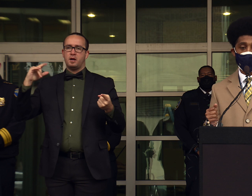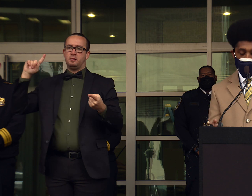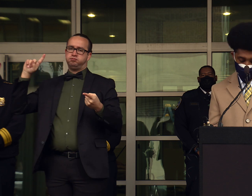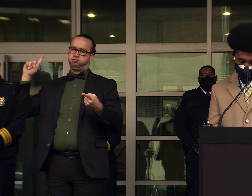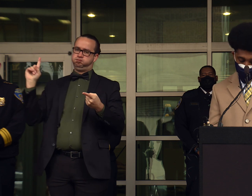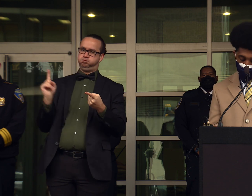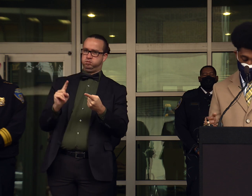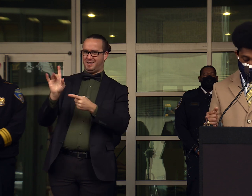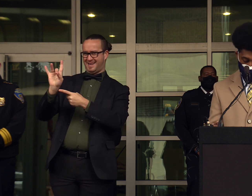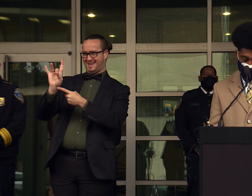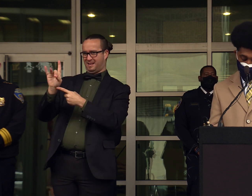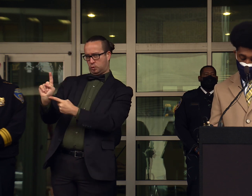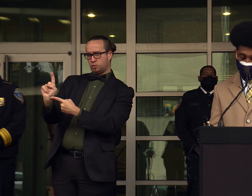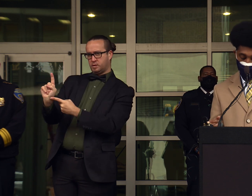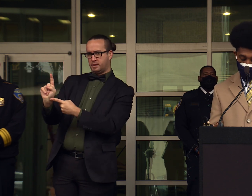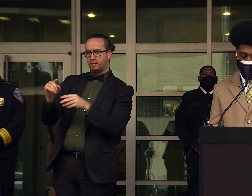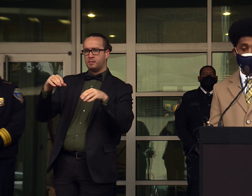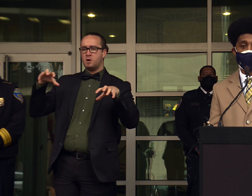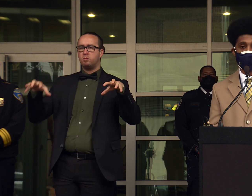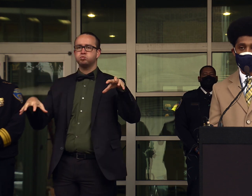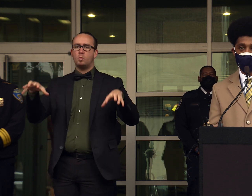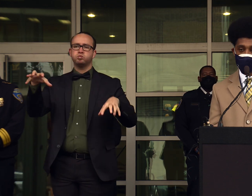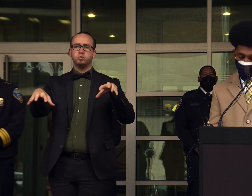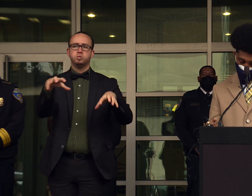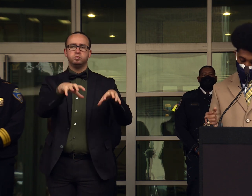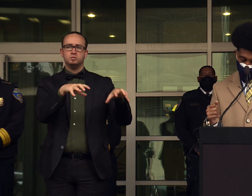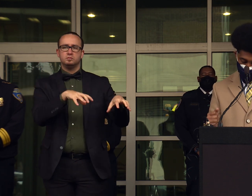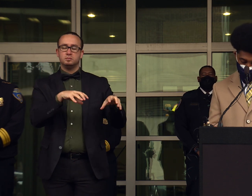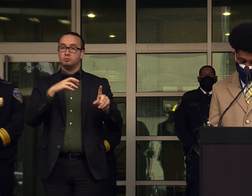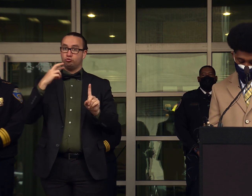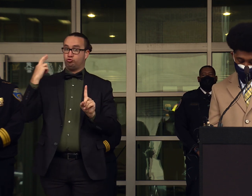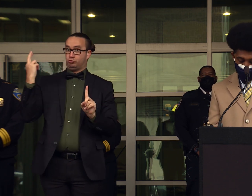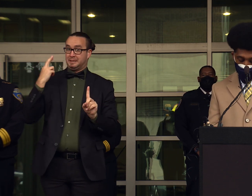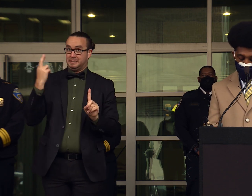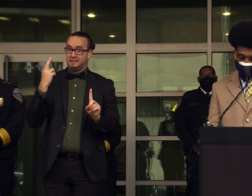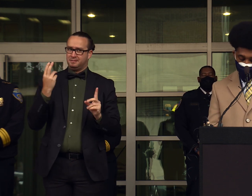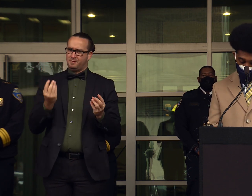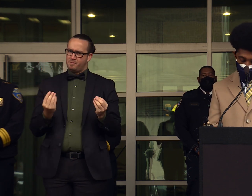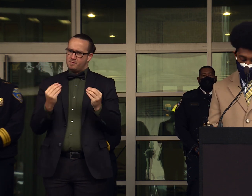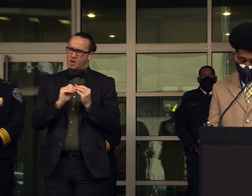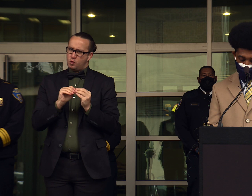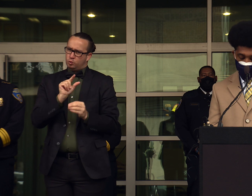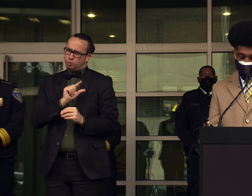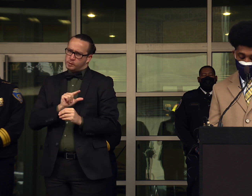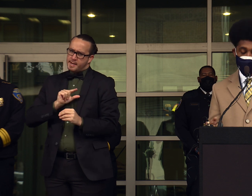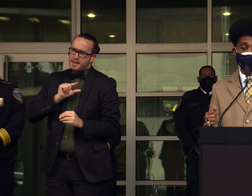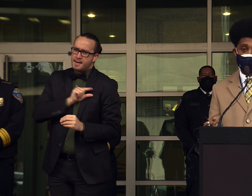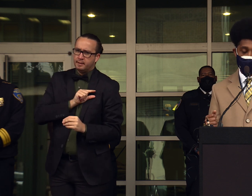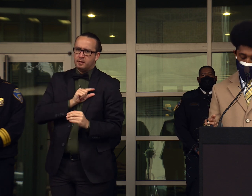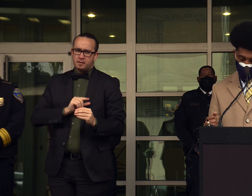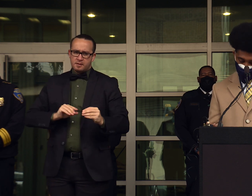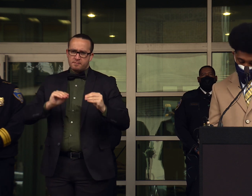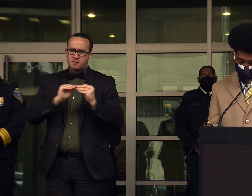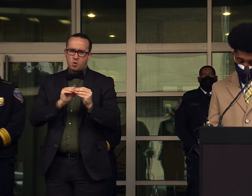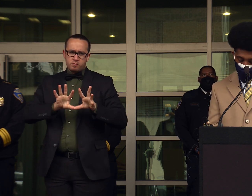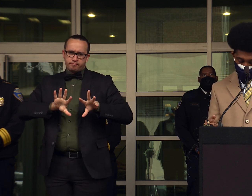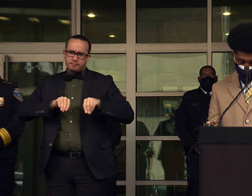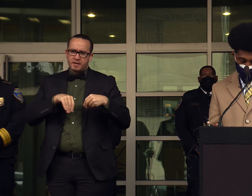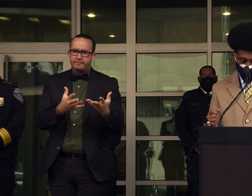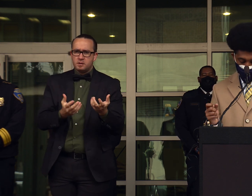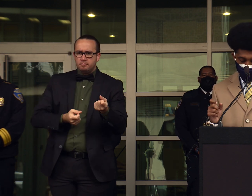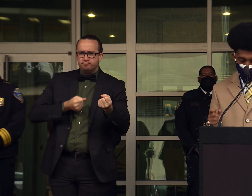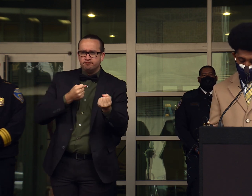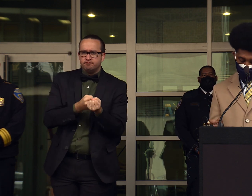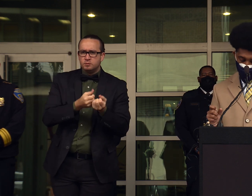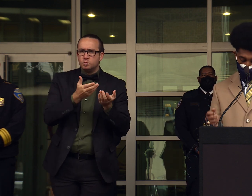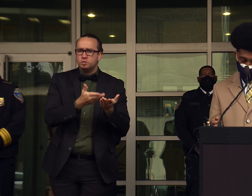about quality over quantity and deploying our resources strategically. Though the remaining zones still represent roughly